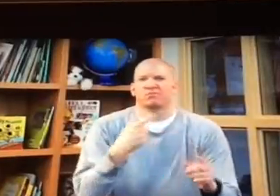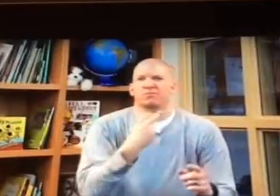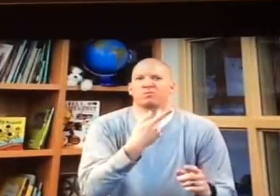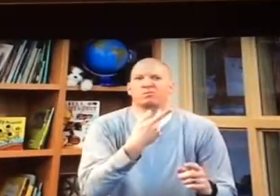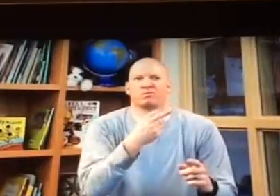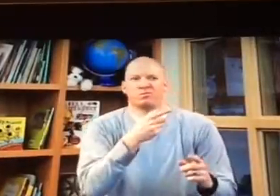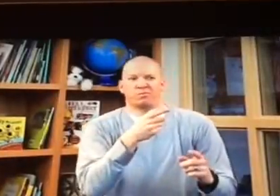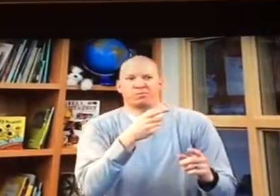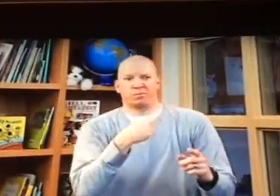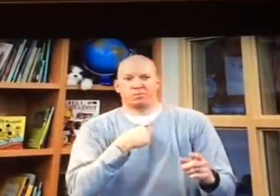before.